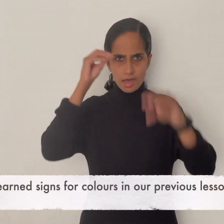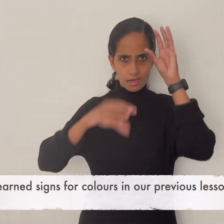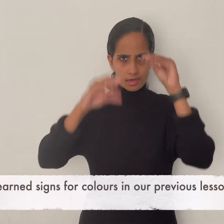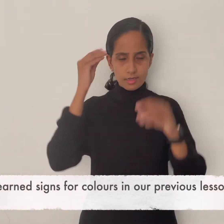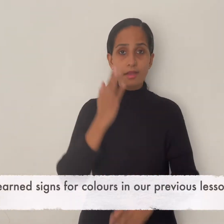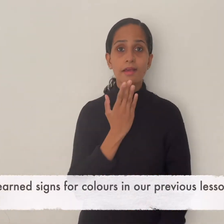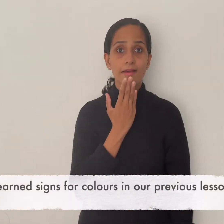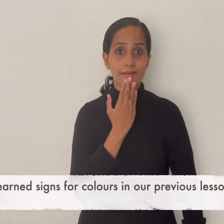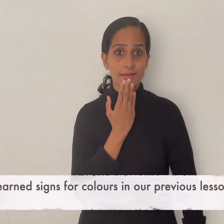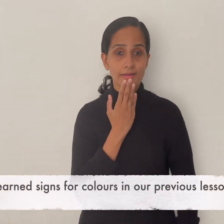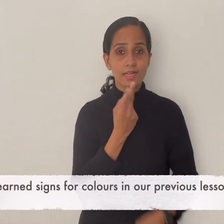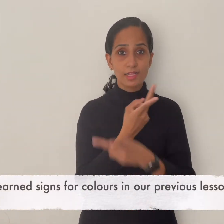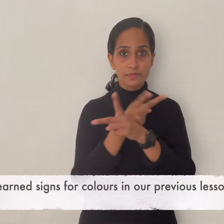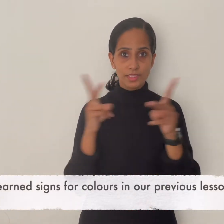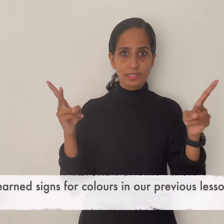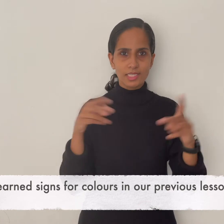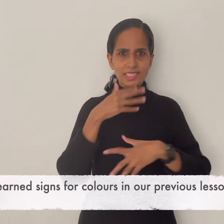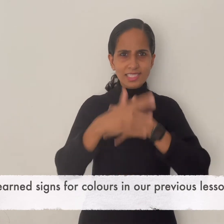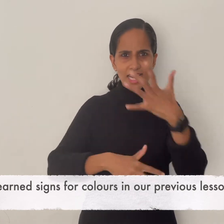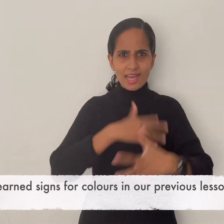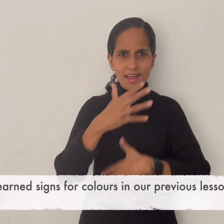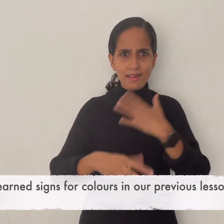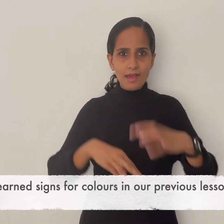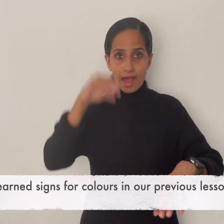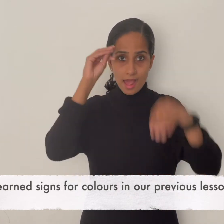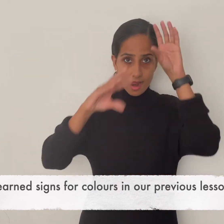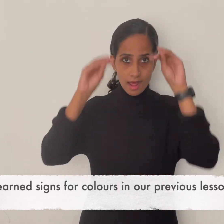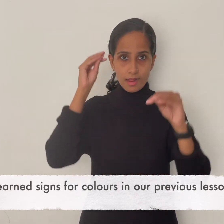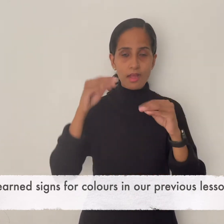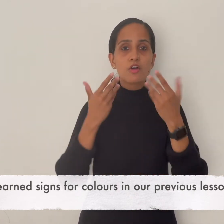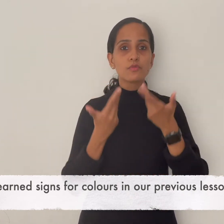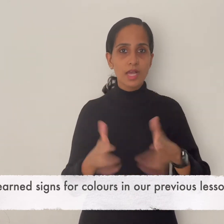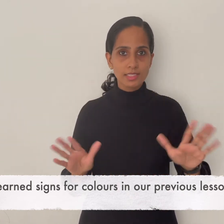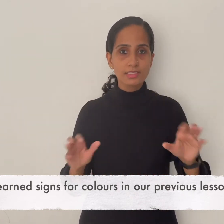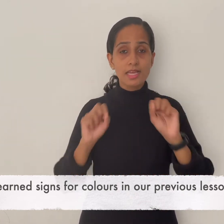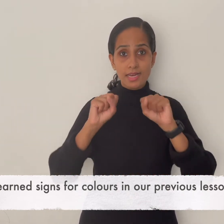We had learned signs for colors in our previous lessons.